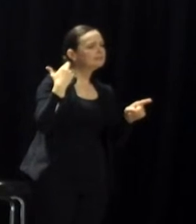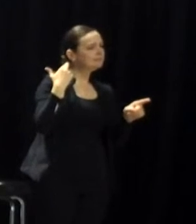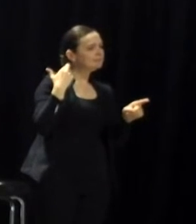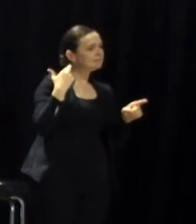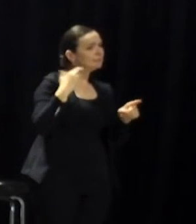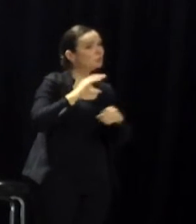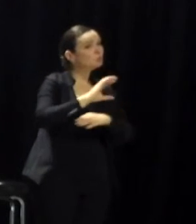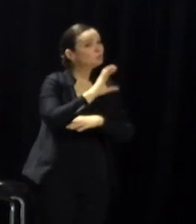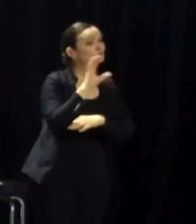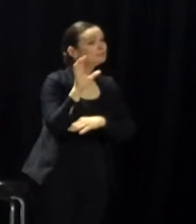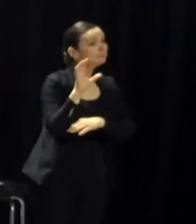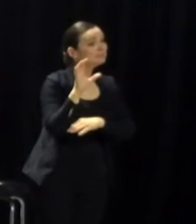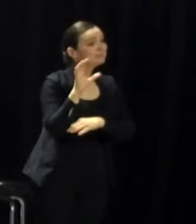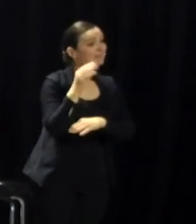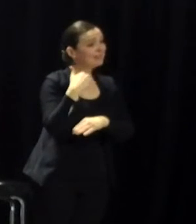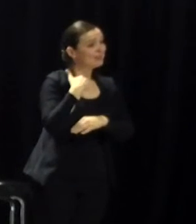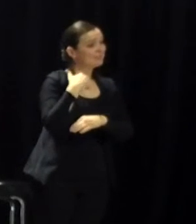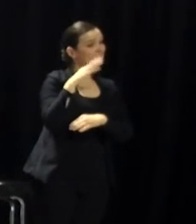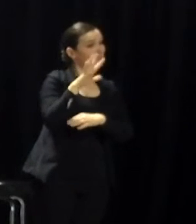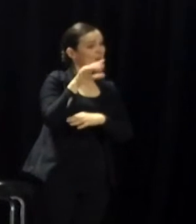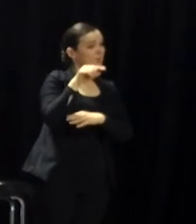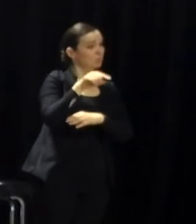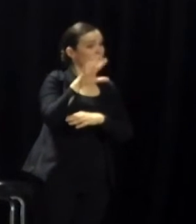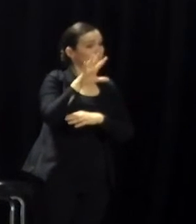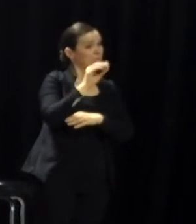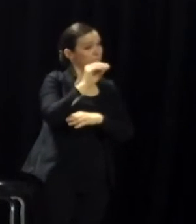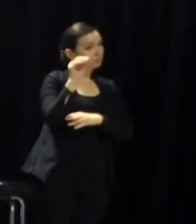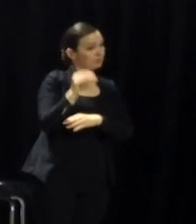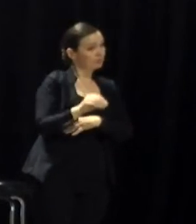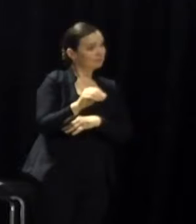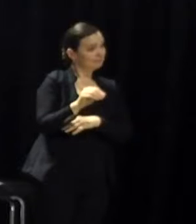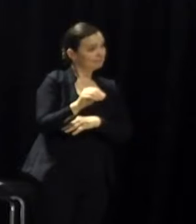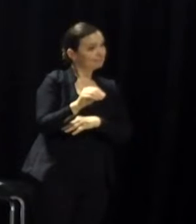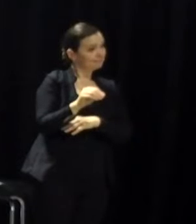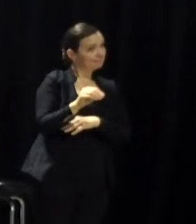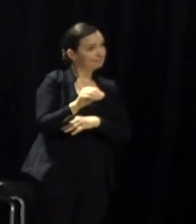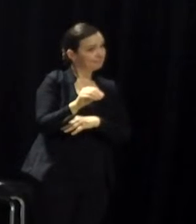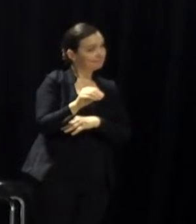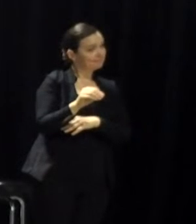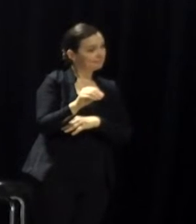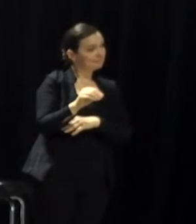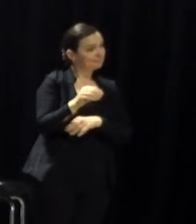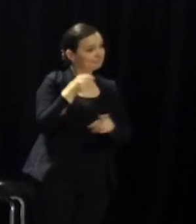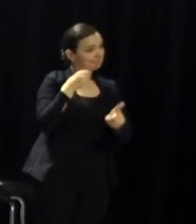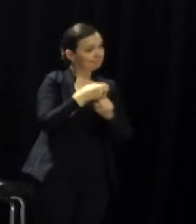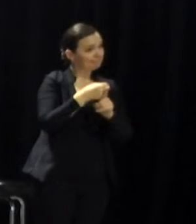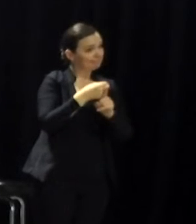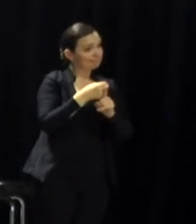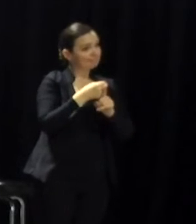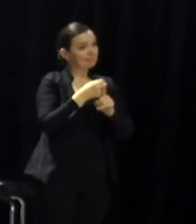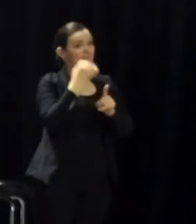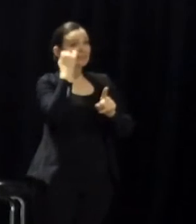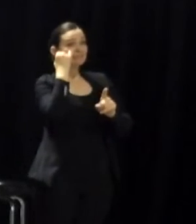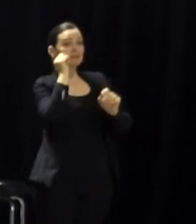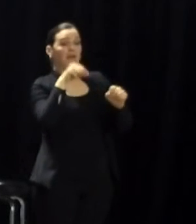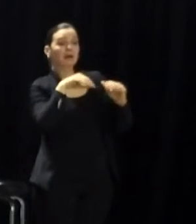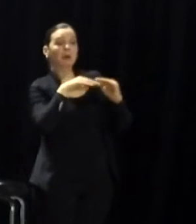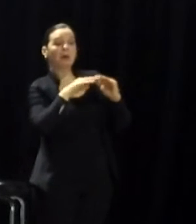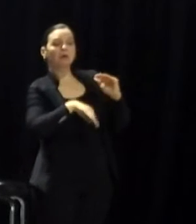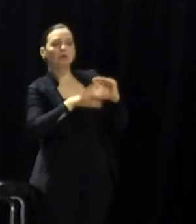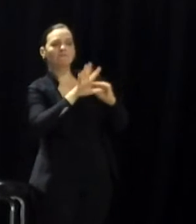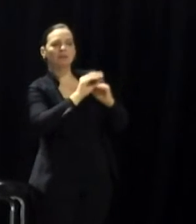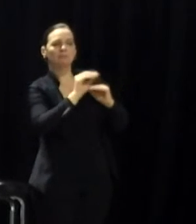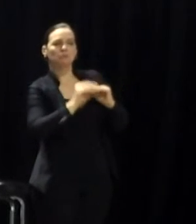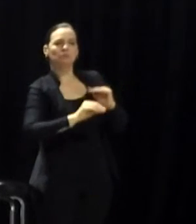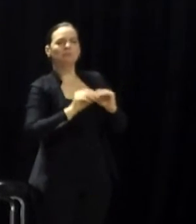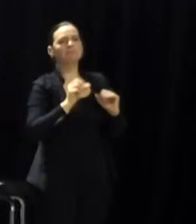Christmas, we probably would have, 2 weeks from now, we probably would have been under 5. So we can get there again. We just need everybody's help. And now it seems like